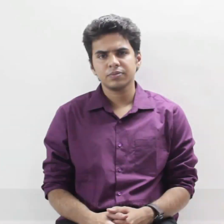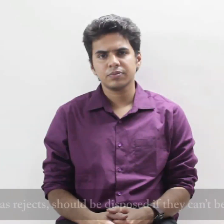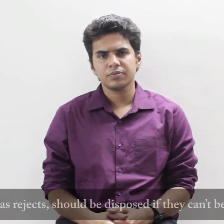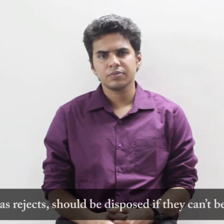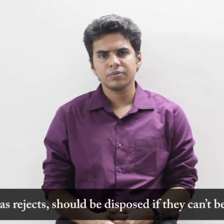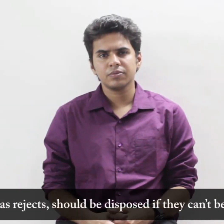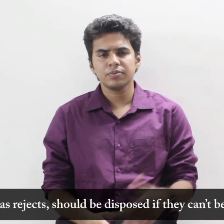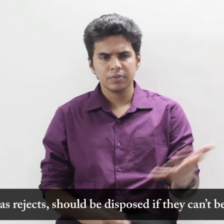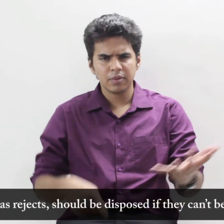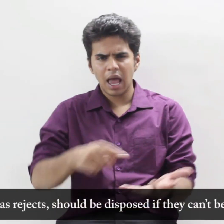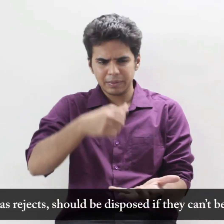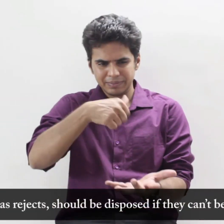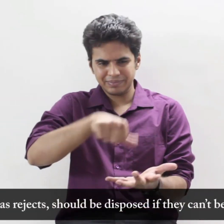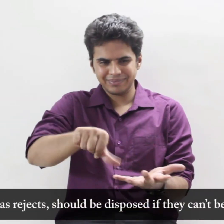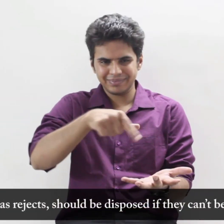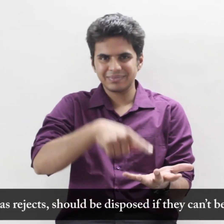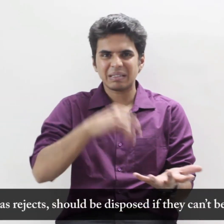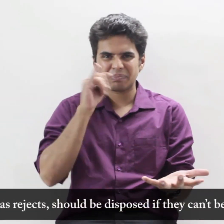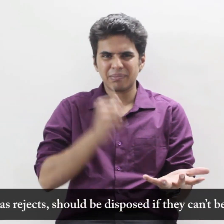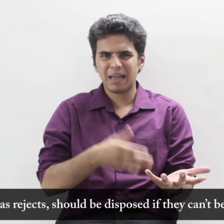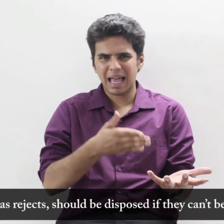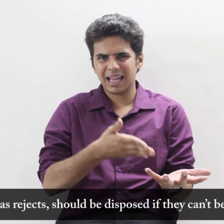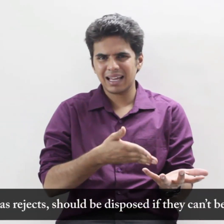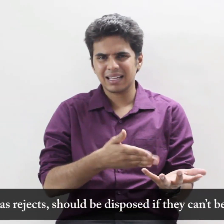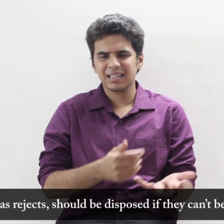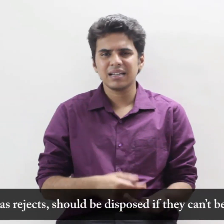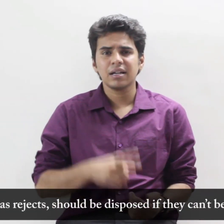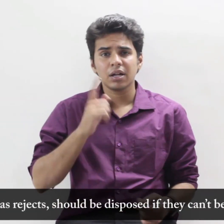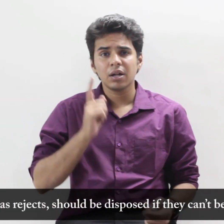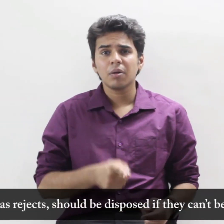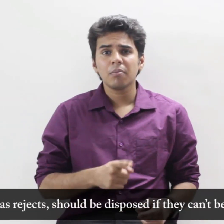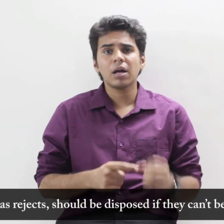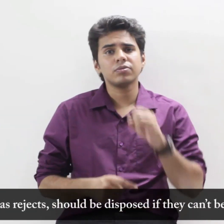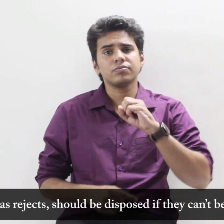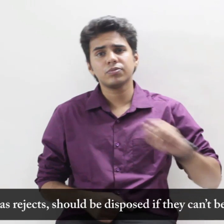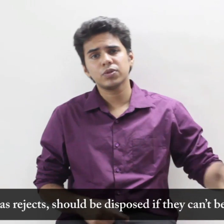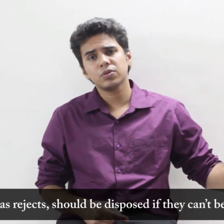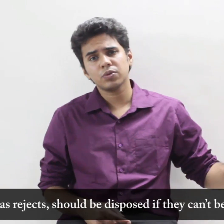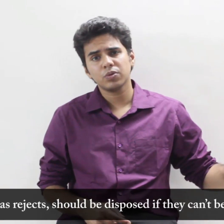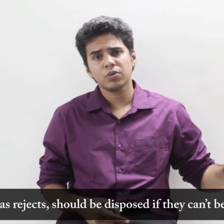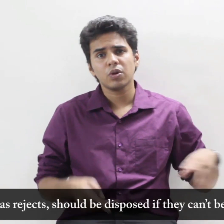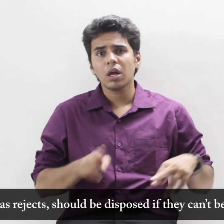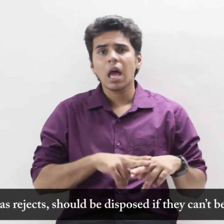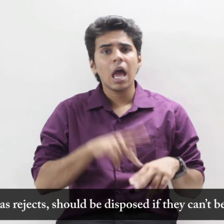Items tagged as rejects should be disposed if they can't be reworked on.